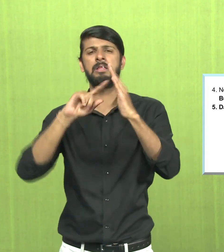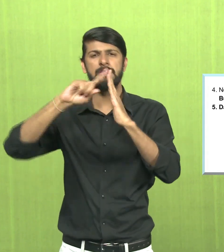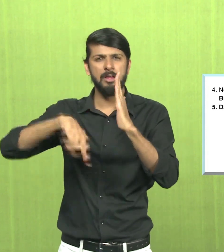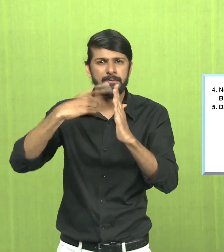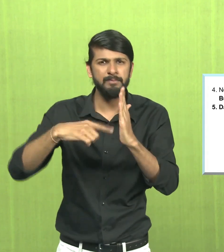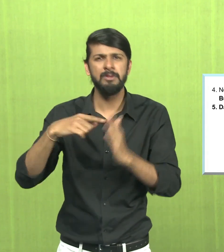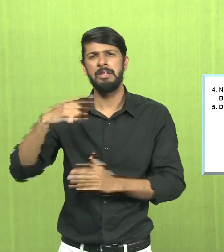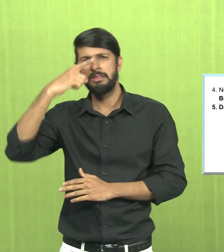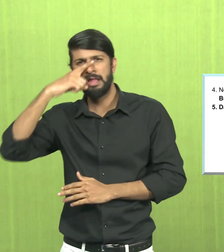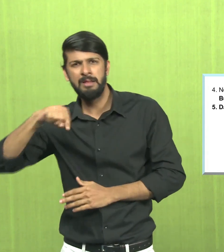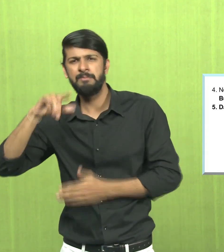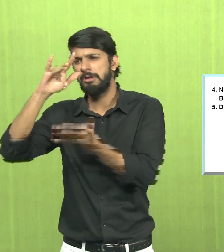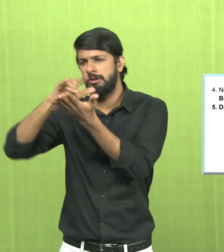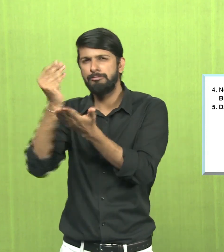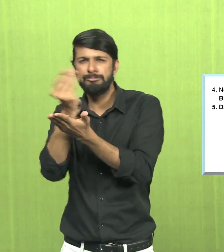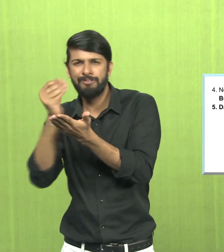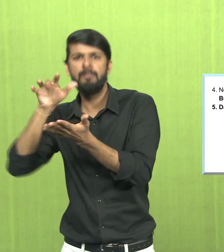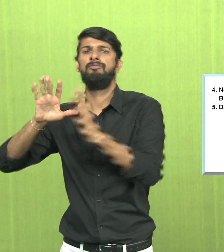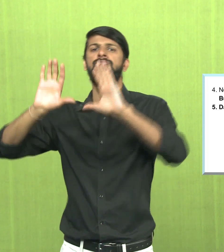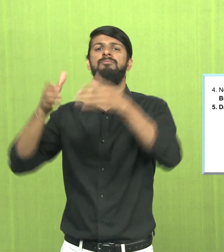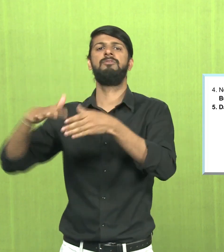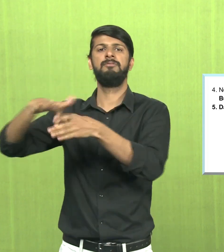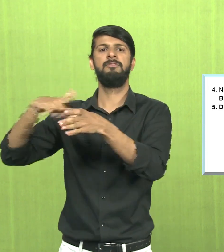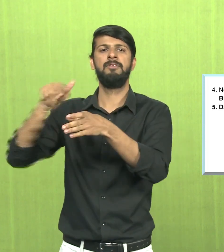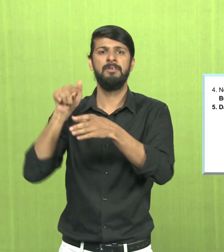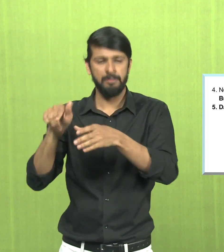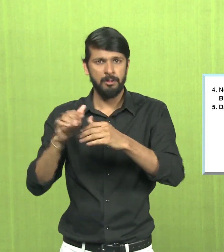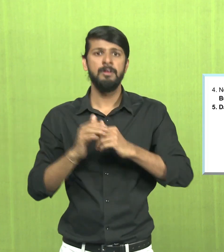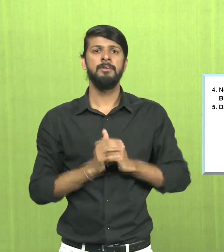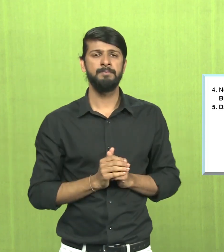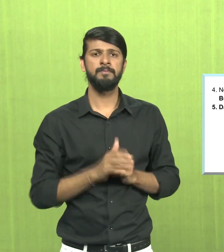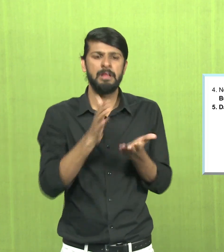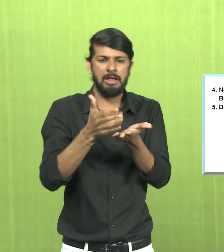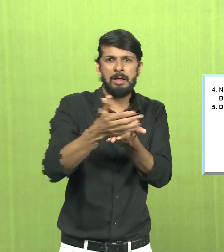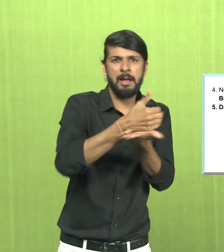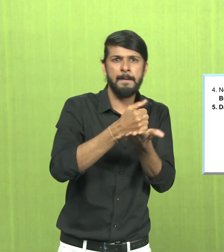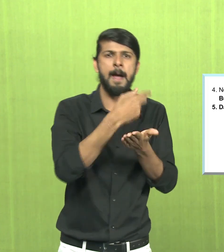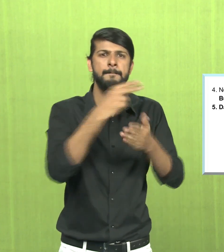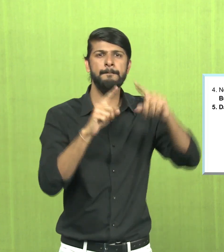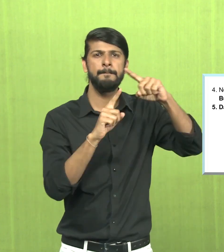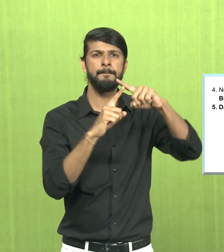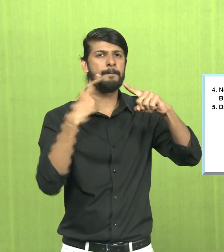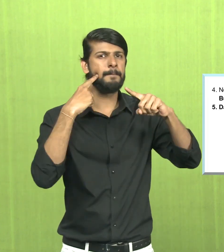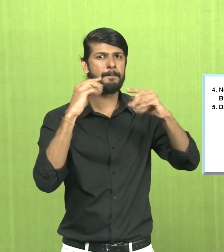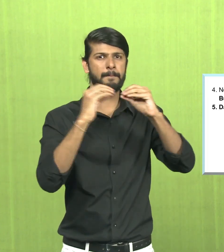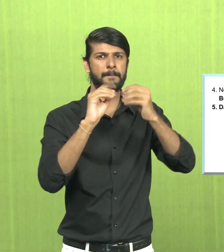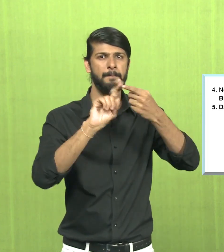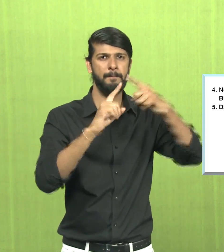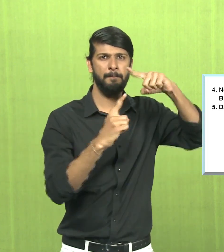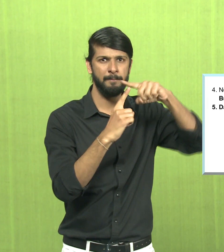primarily in the south, places like Sri Lanka, Thailand, etc. And we also have Tibetan Buddhism.